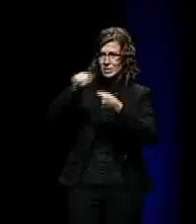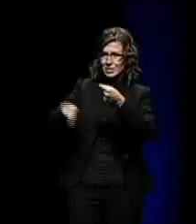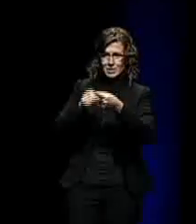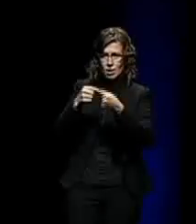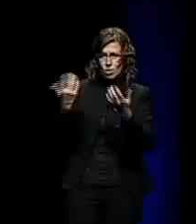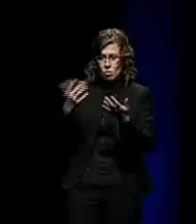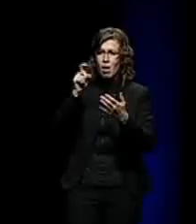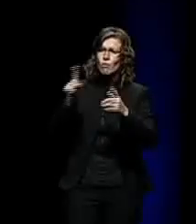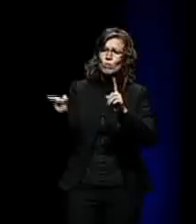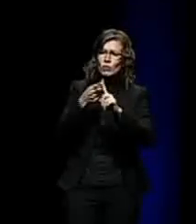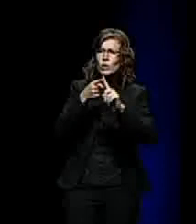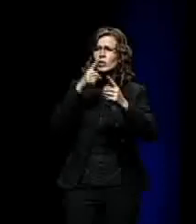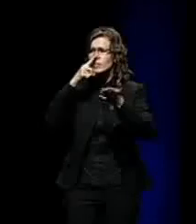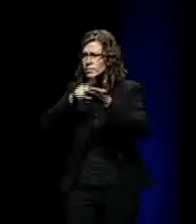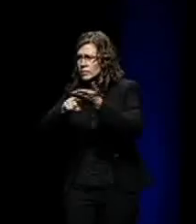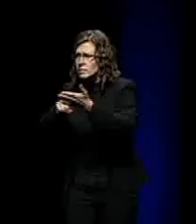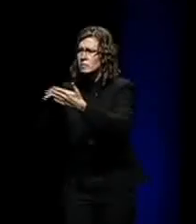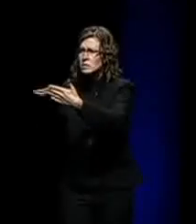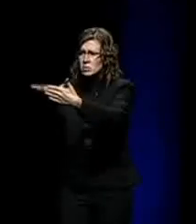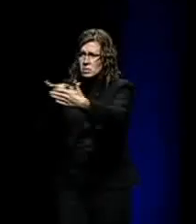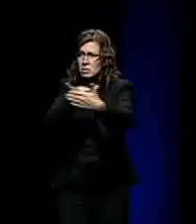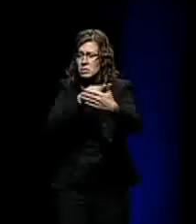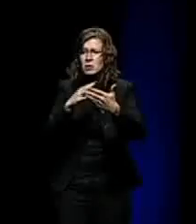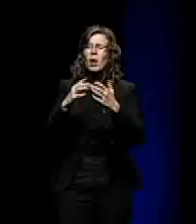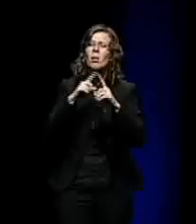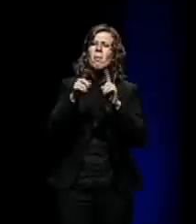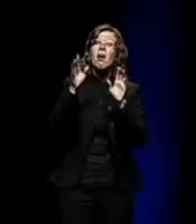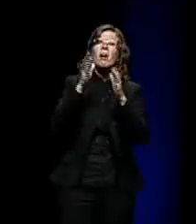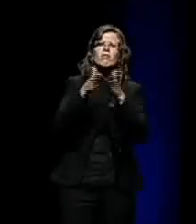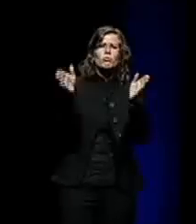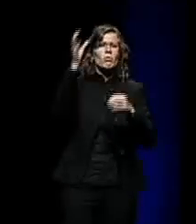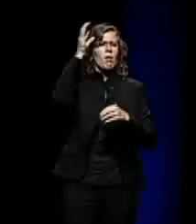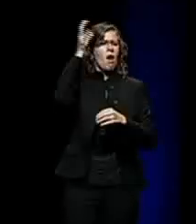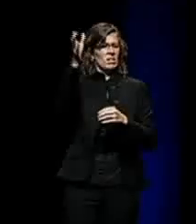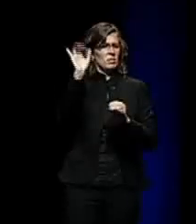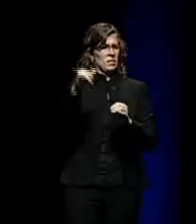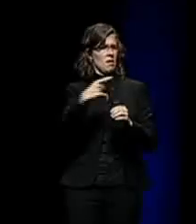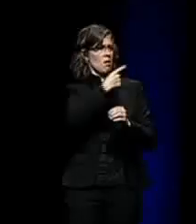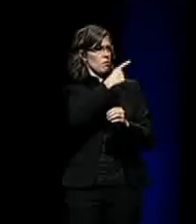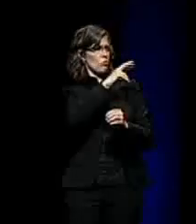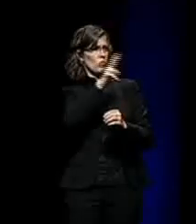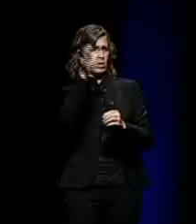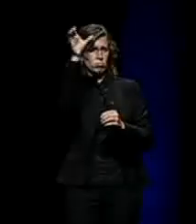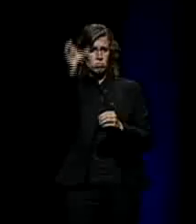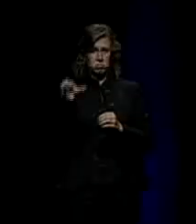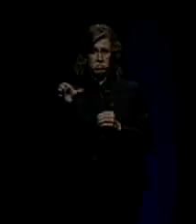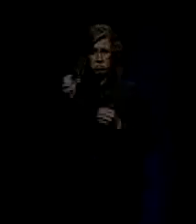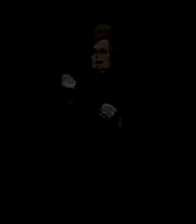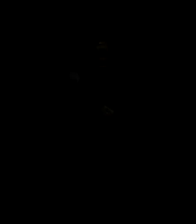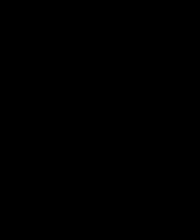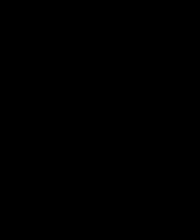and information before any decisions are made. But this is conceptually the way it's going to work. Everyone got that? Okay.